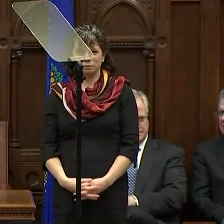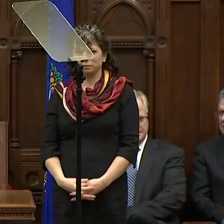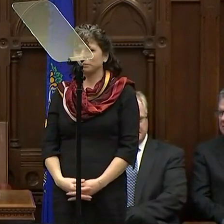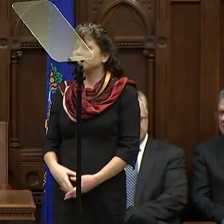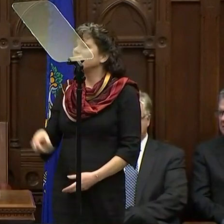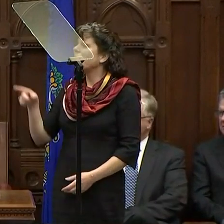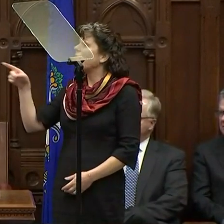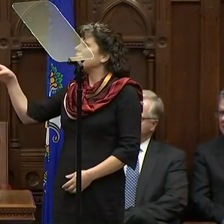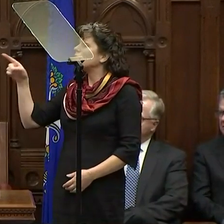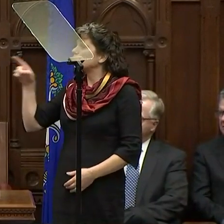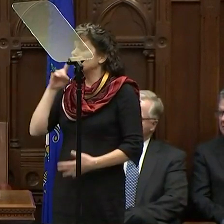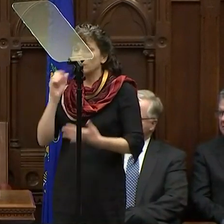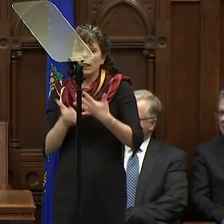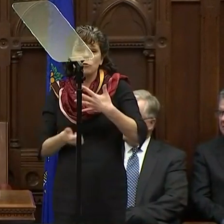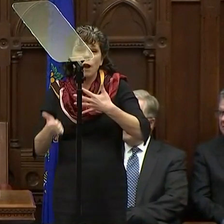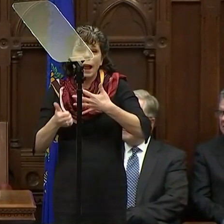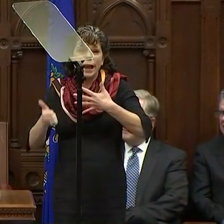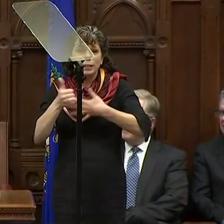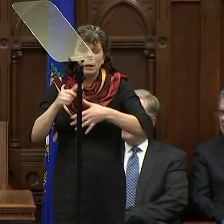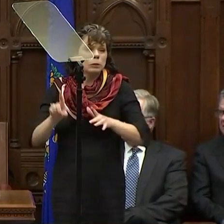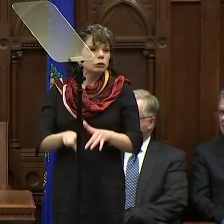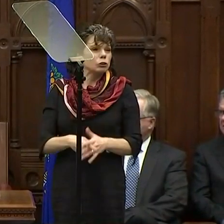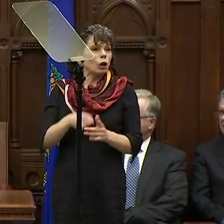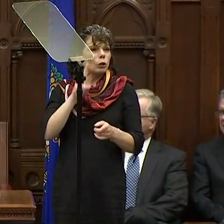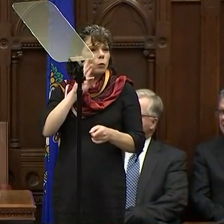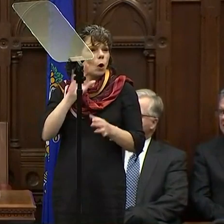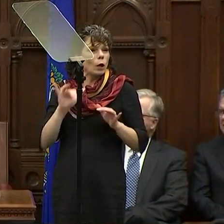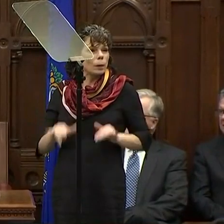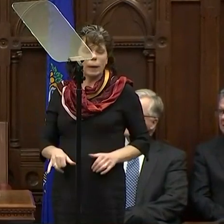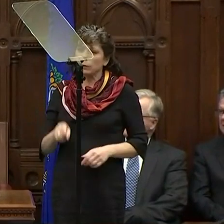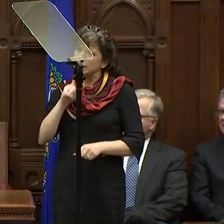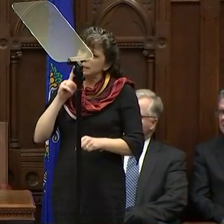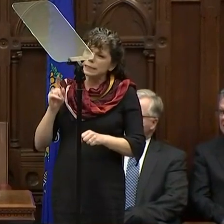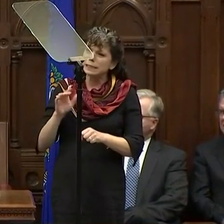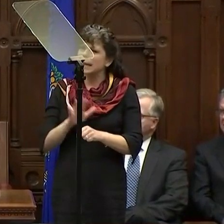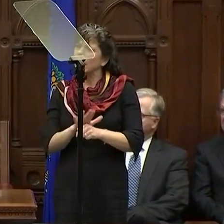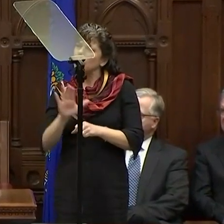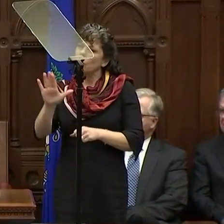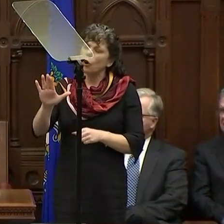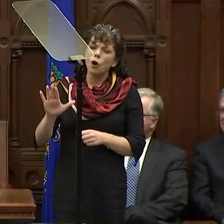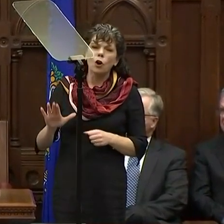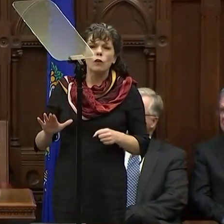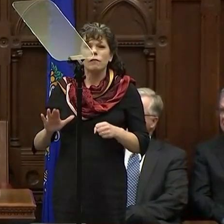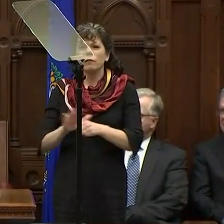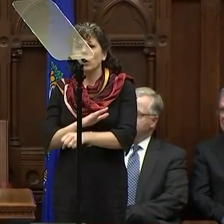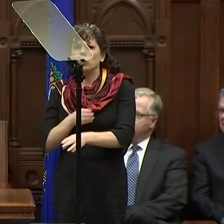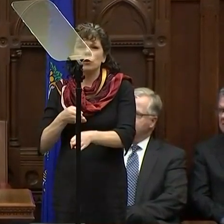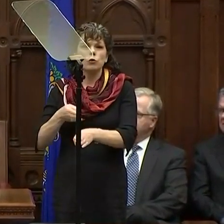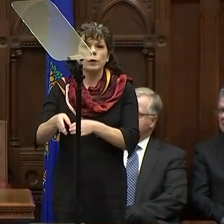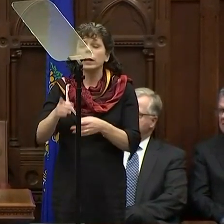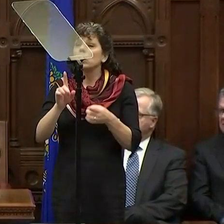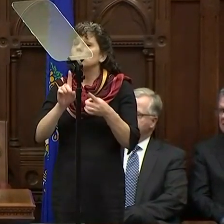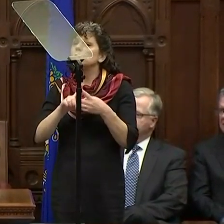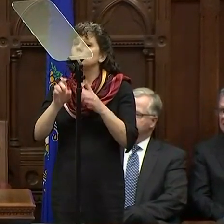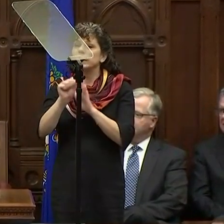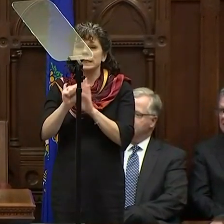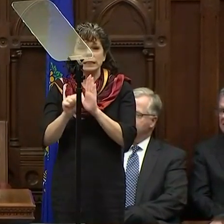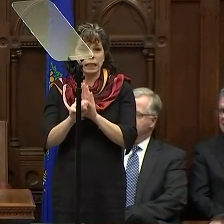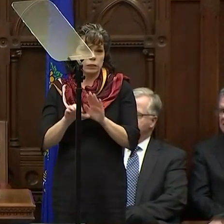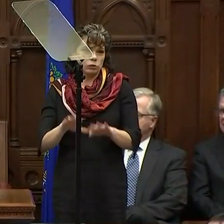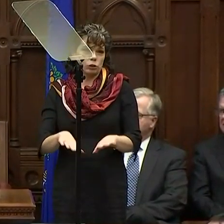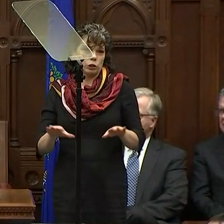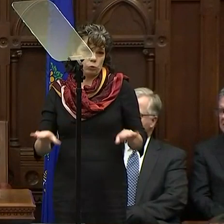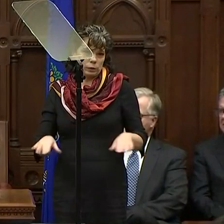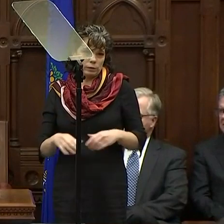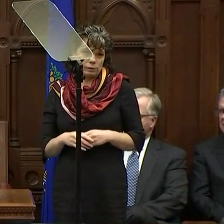She rose to the ranks, started out in Waterbury, has dedicated her entire career to our state's children.